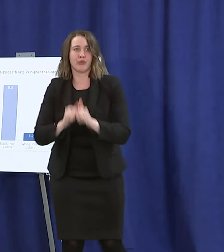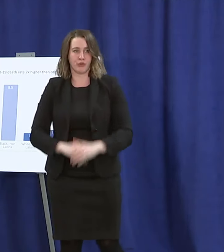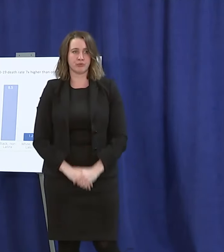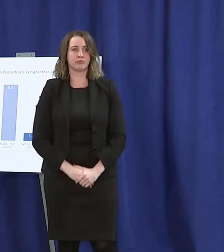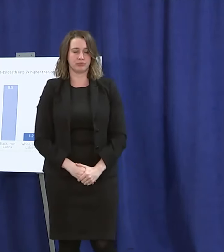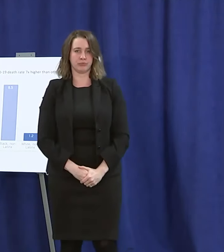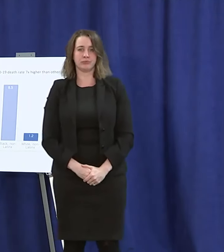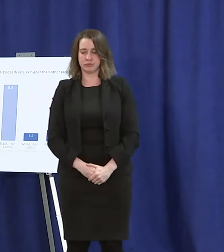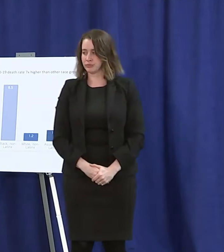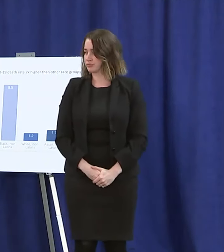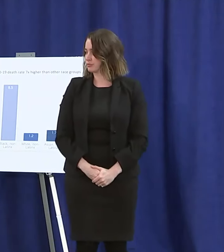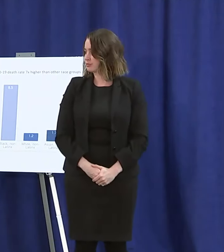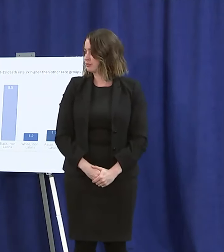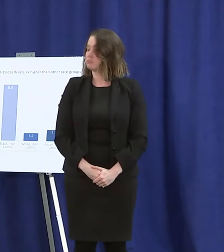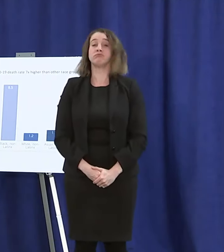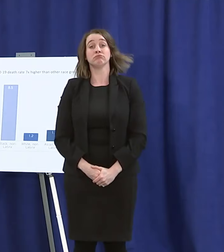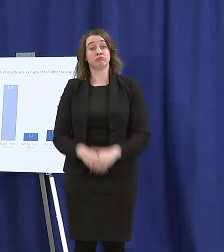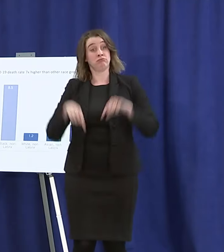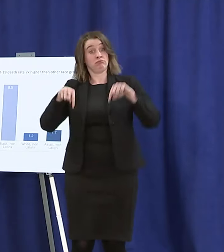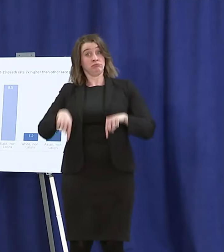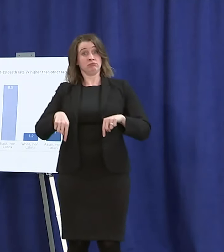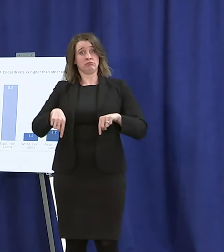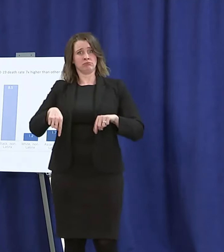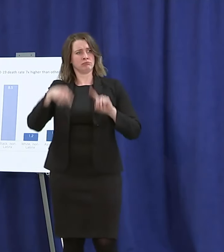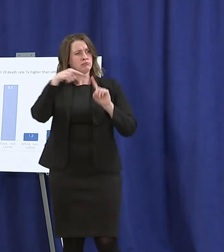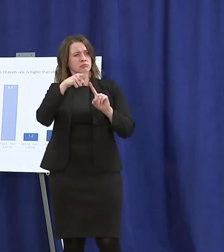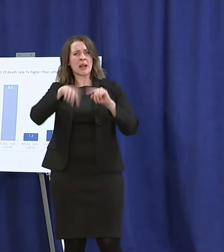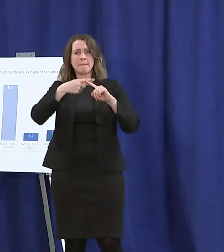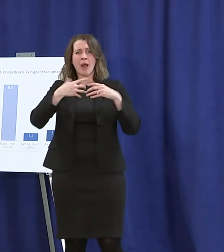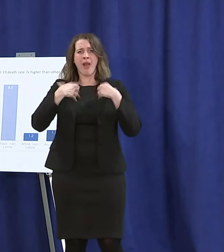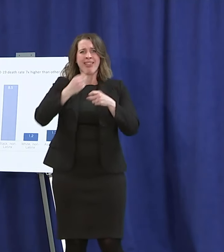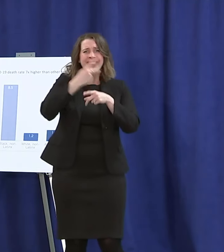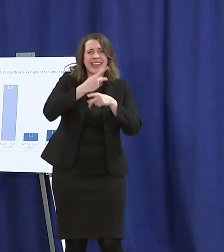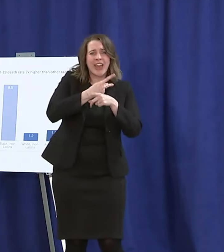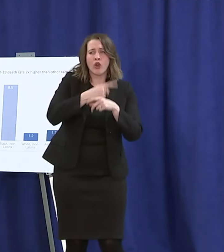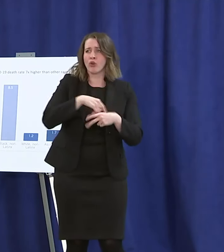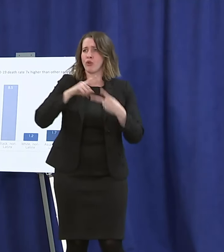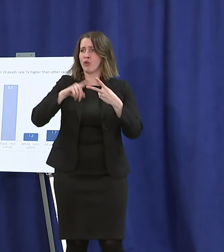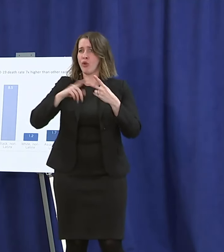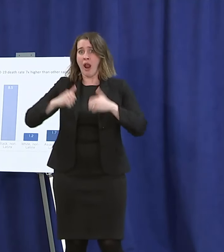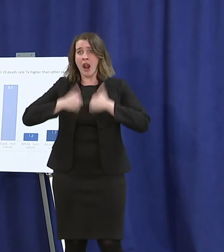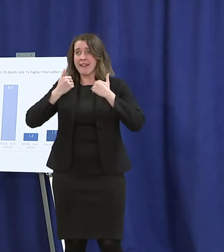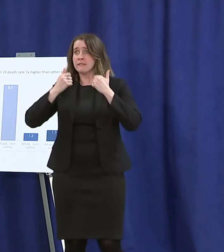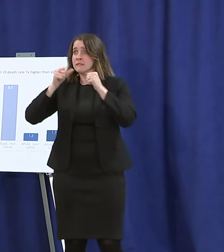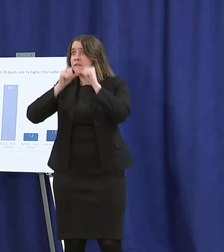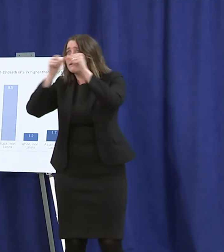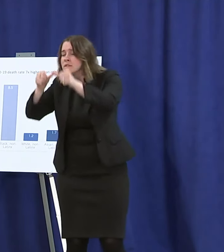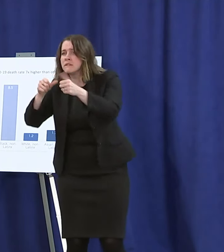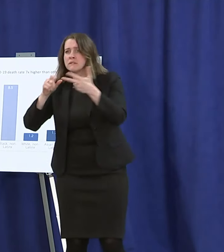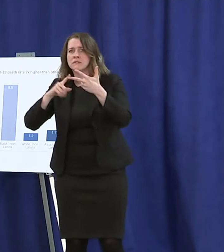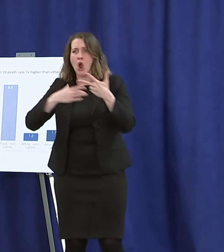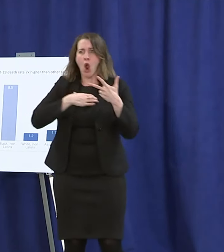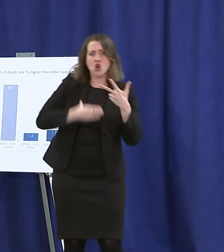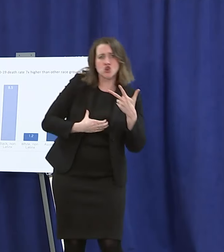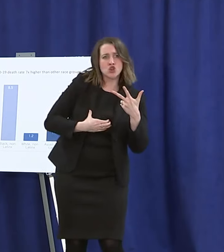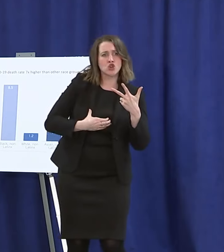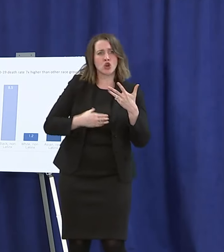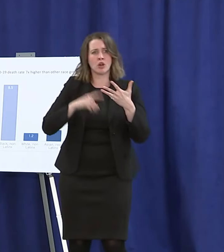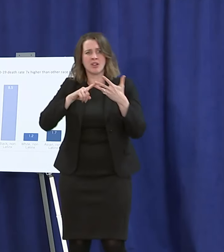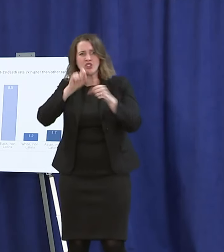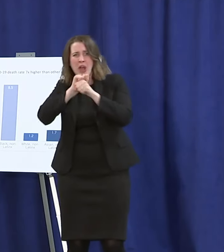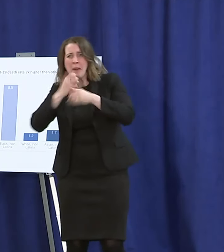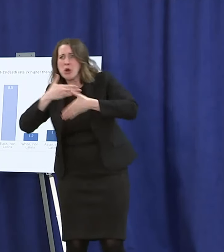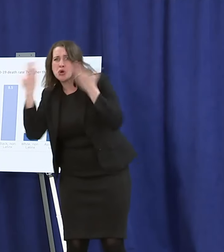This is about healthcare accessibility, life expectancy, joblessness, and hunger. No, this isn't a problem